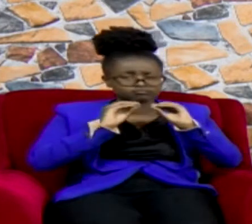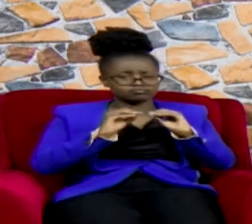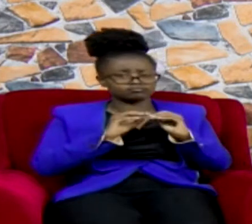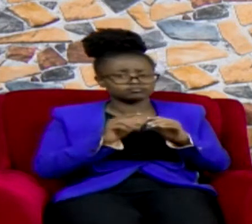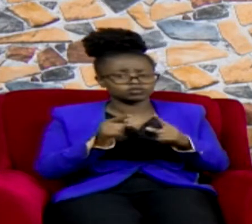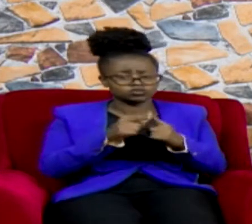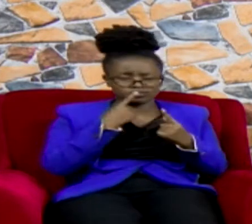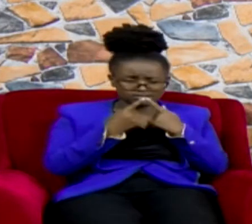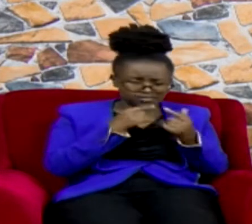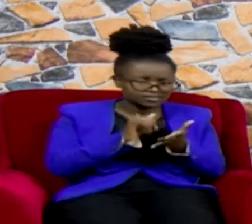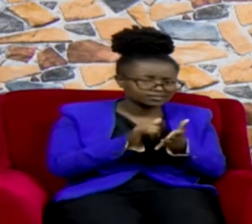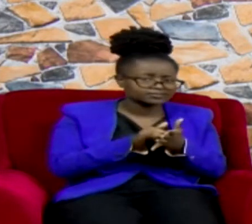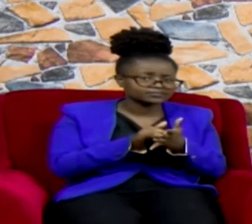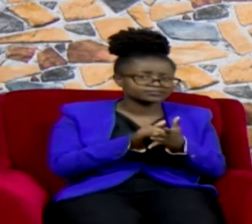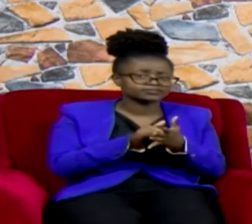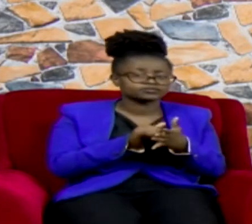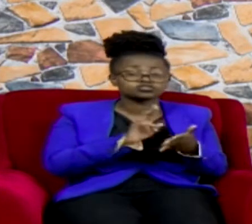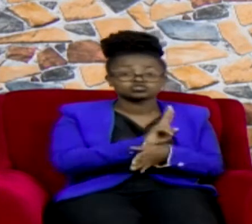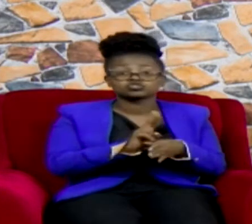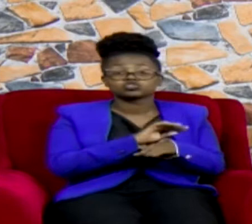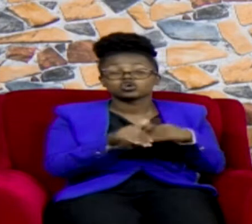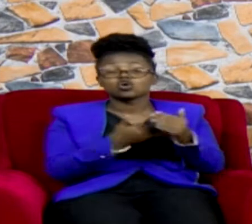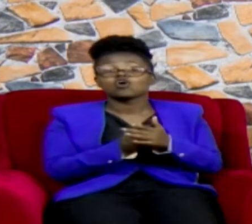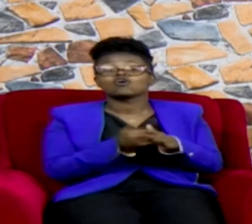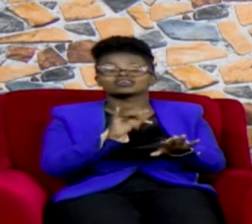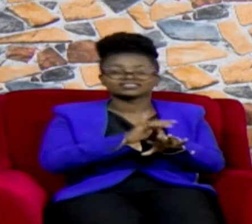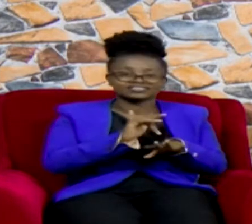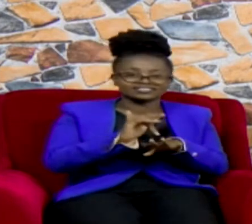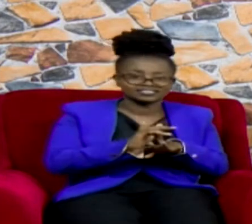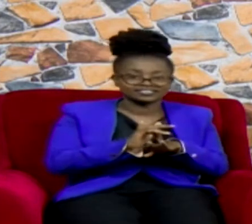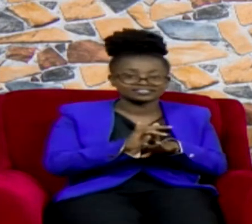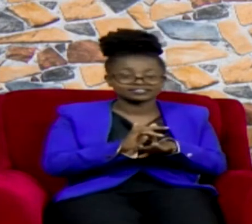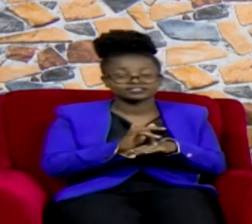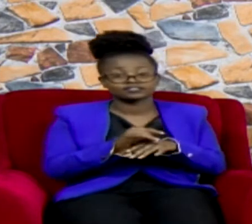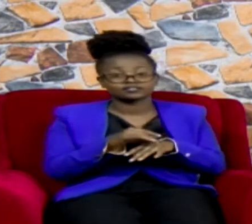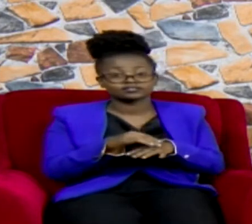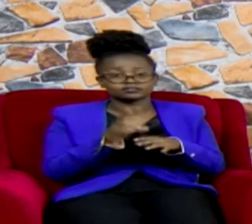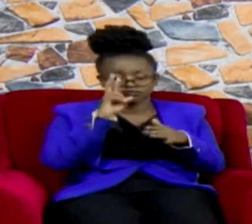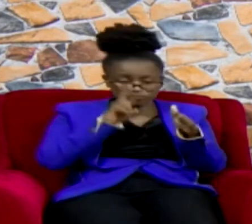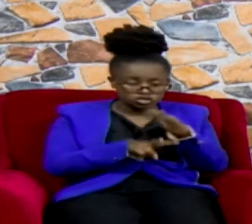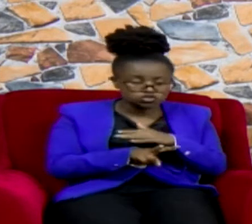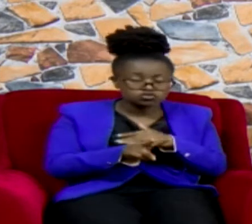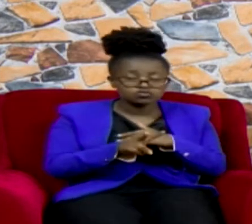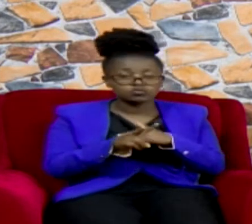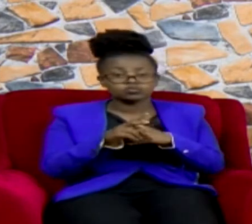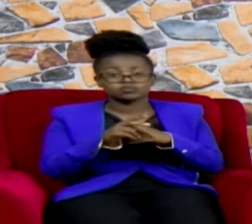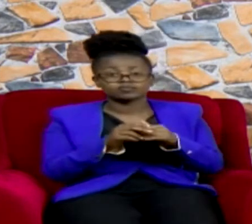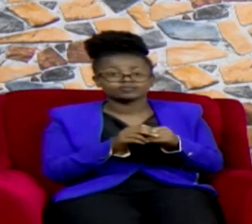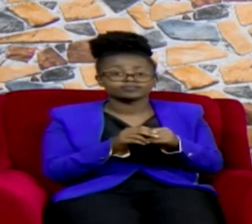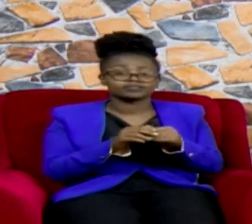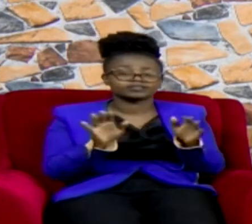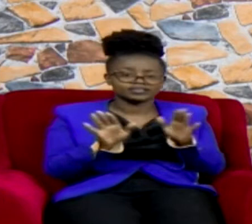when we say the multisensory approach, you use all the sensory. So visual,